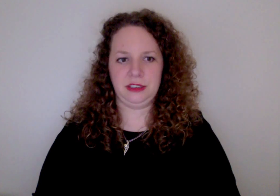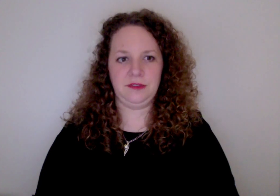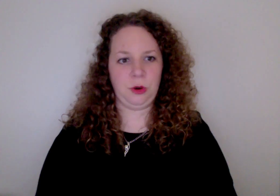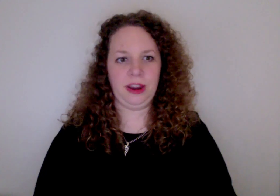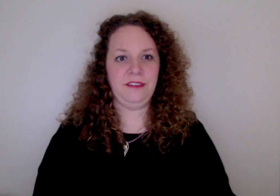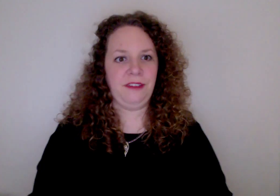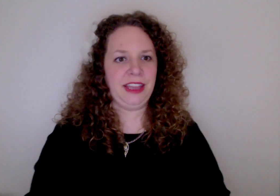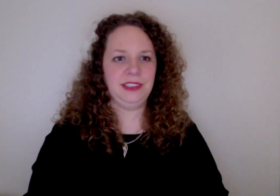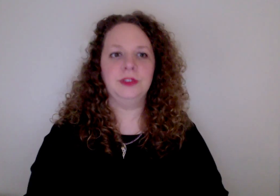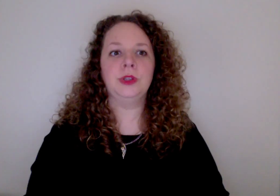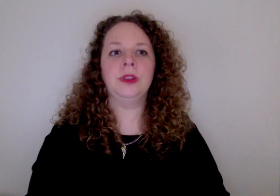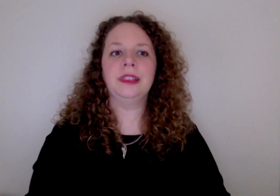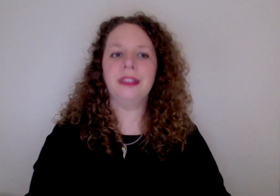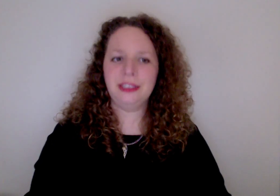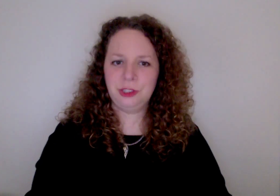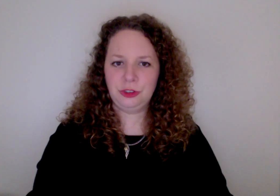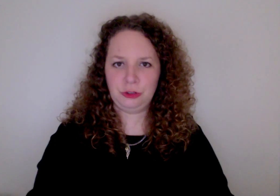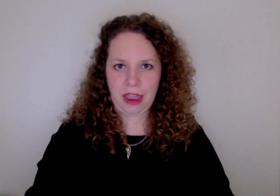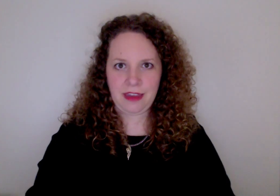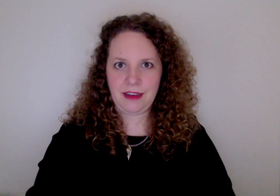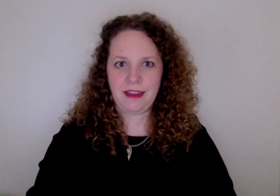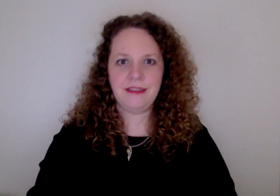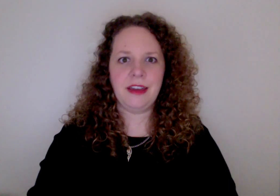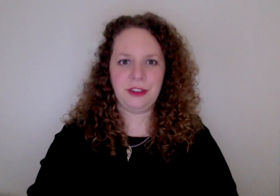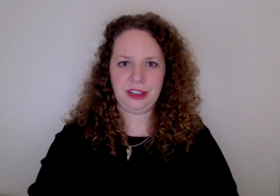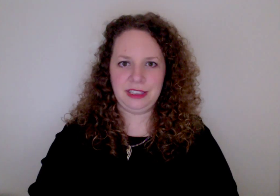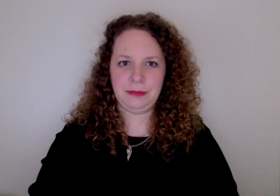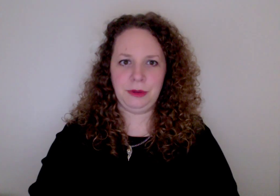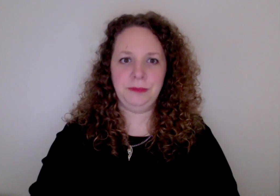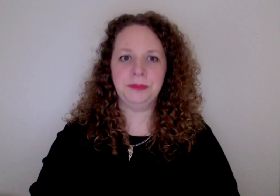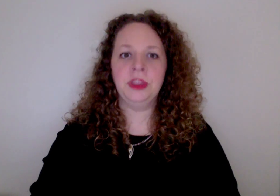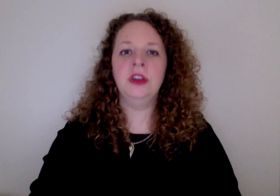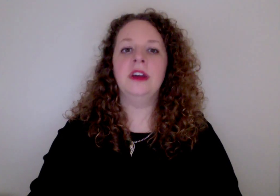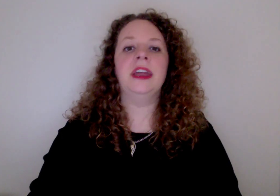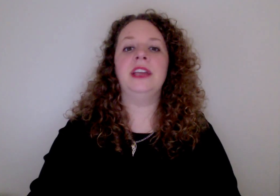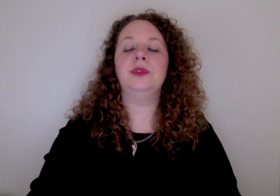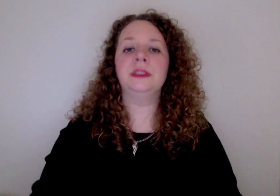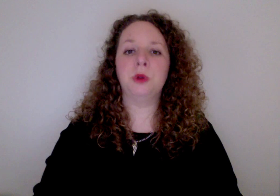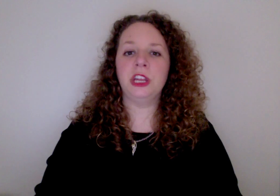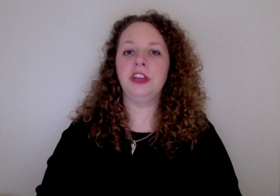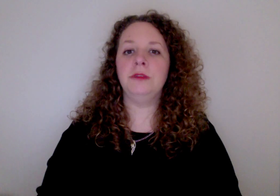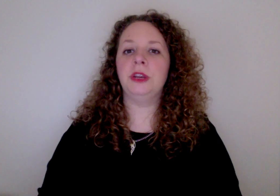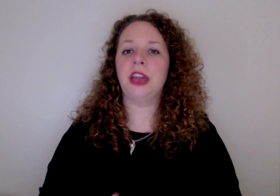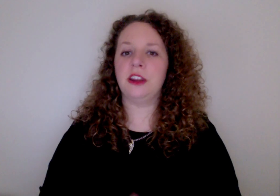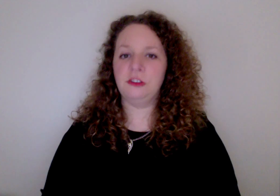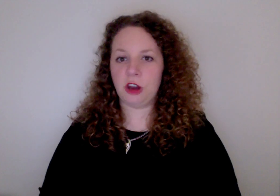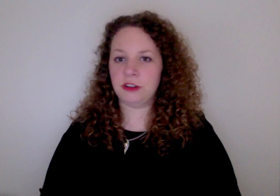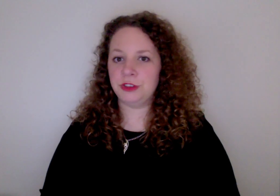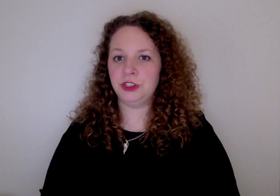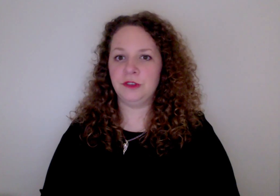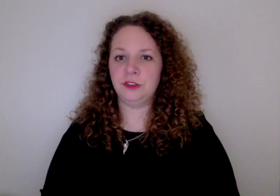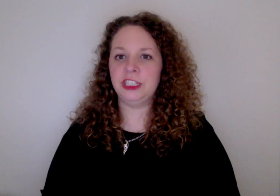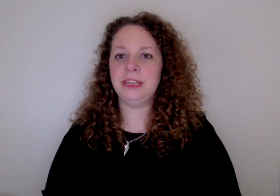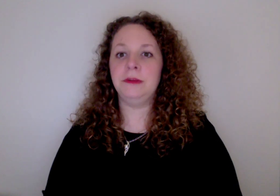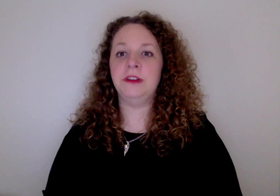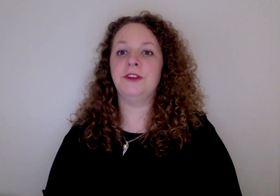for advice. So let's try another example. Okay, so this morning you put a kettle of water on the stove for tea, but